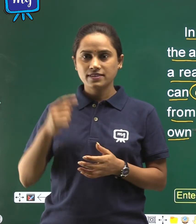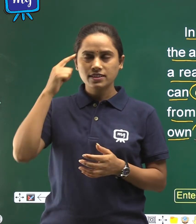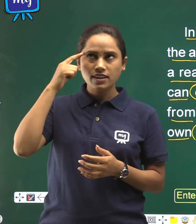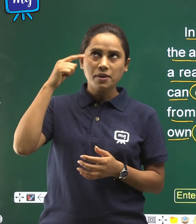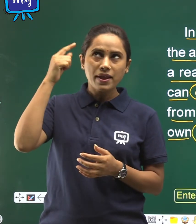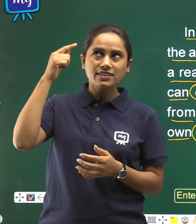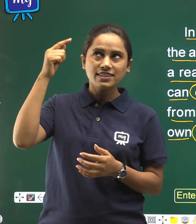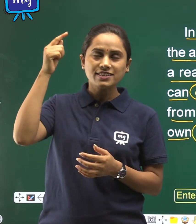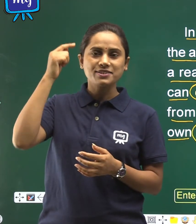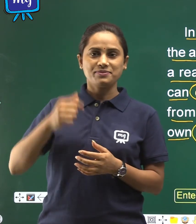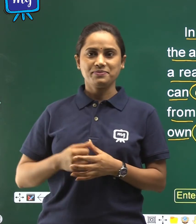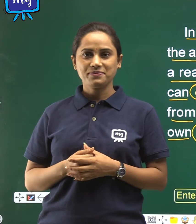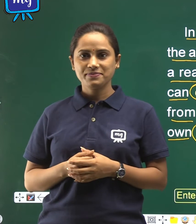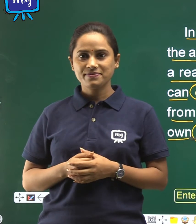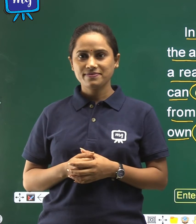imagination.